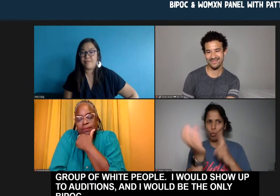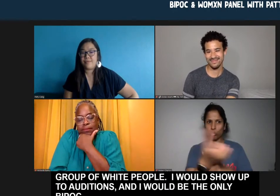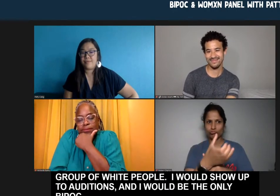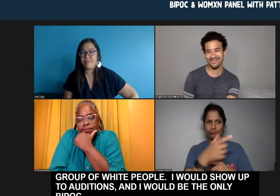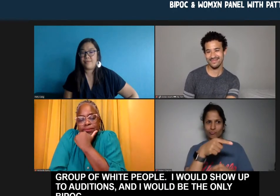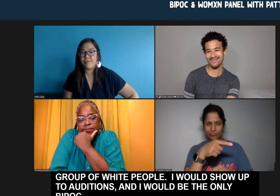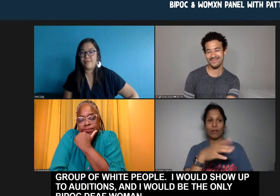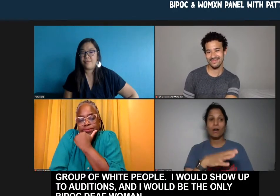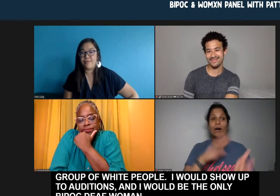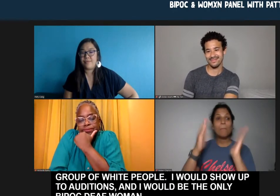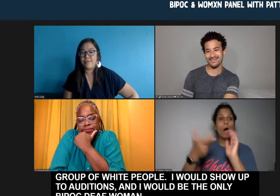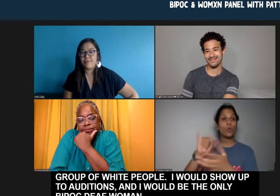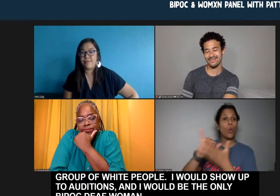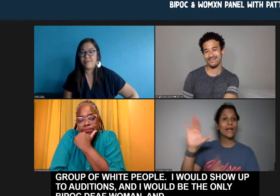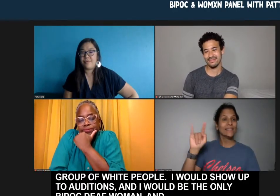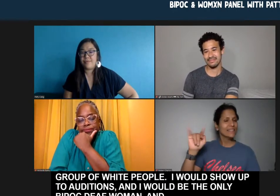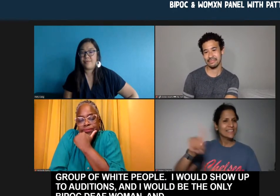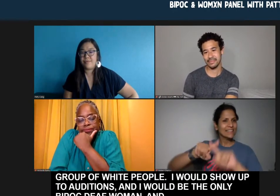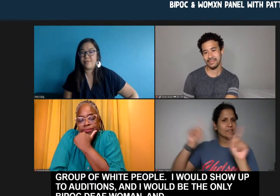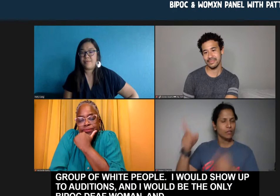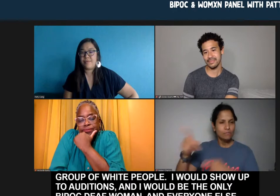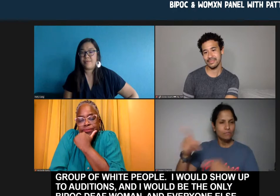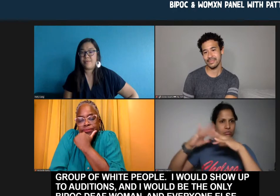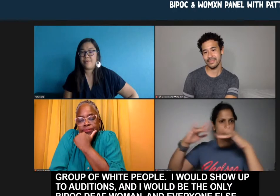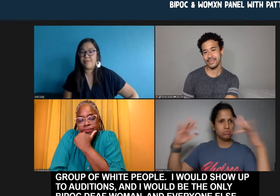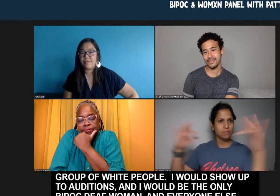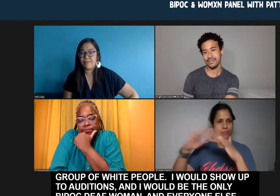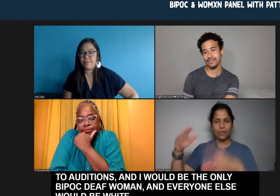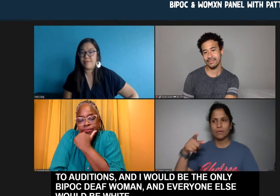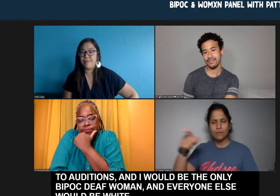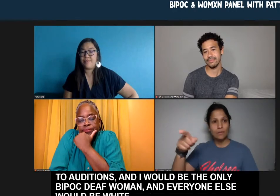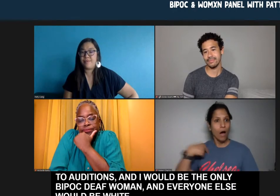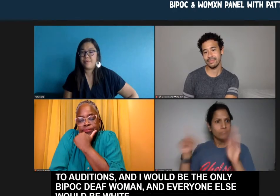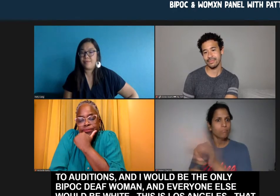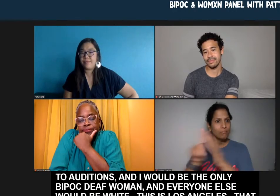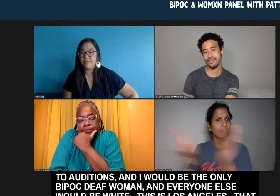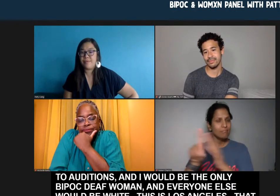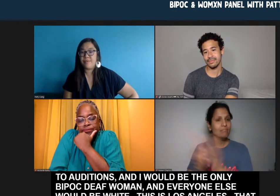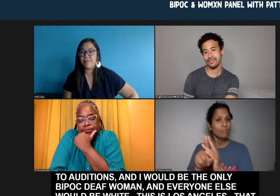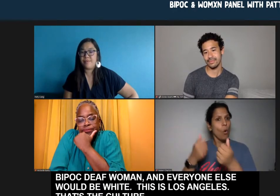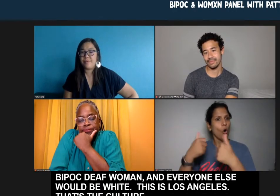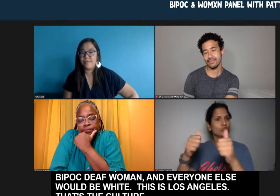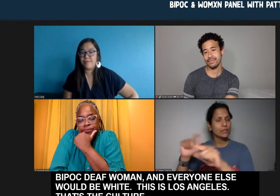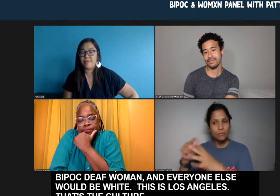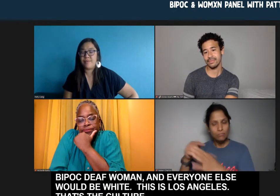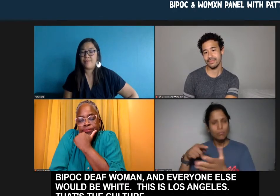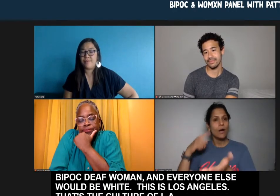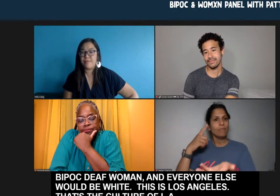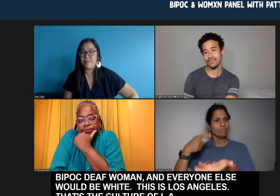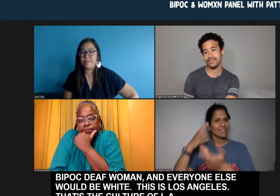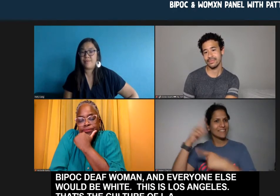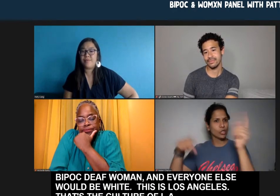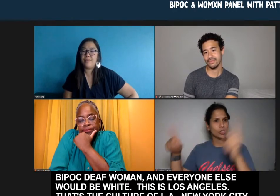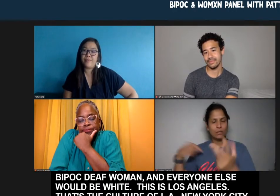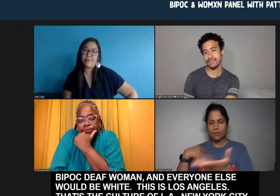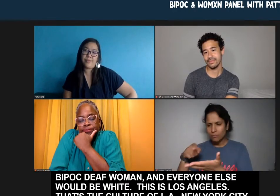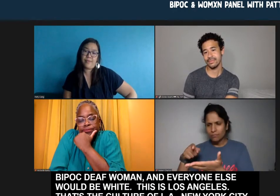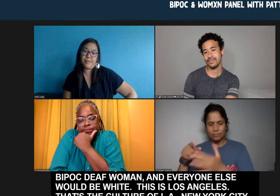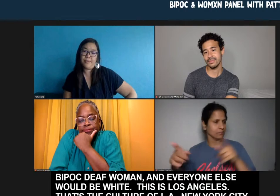this is Los Angeles, that's the culture of LA. But New York City is certainly different. It is very diverse. And there's a lot of